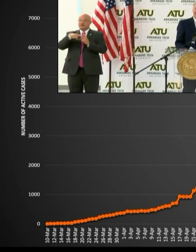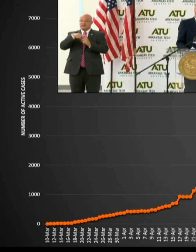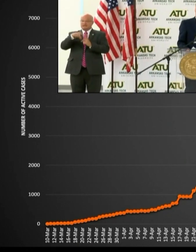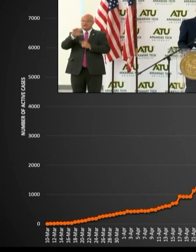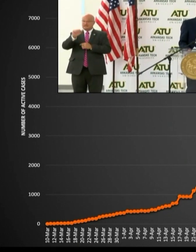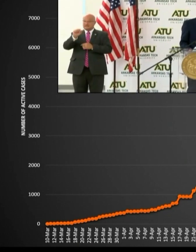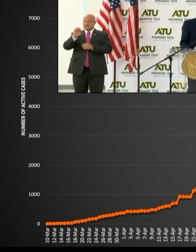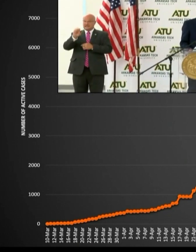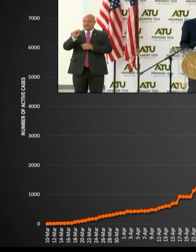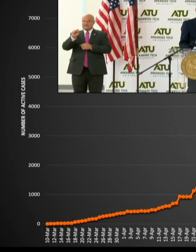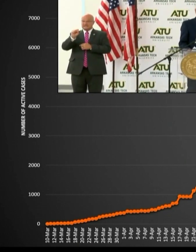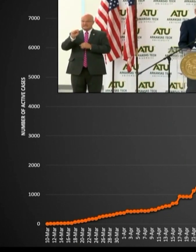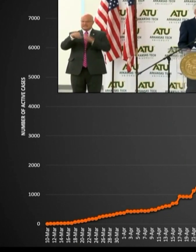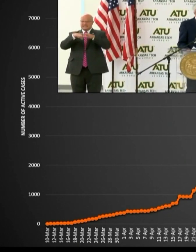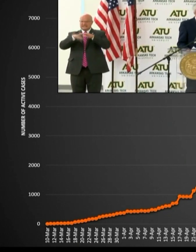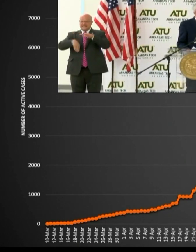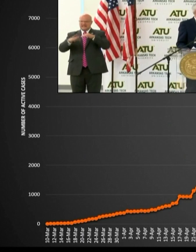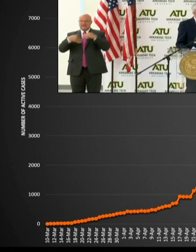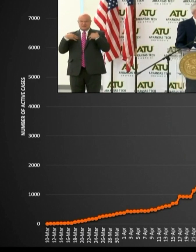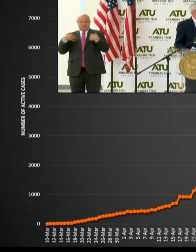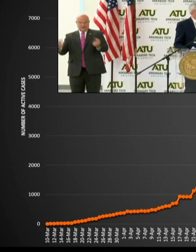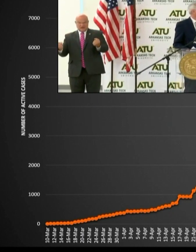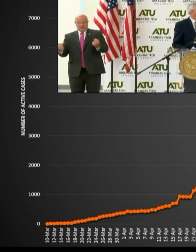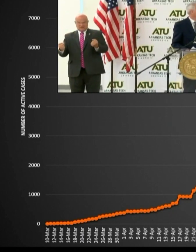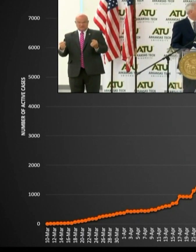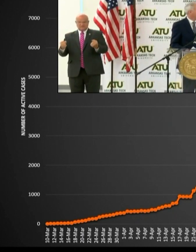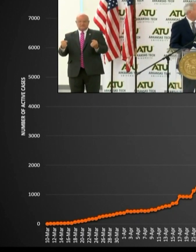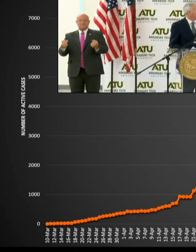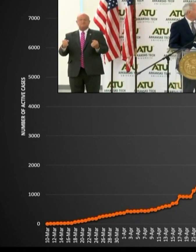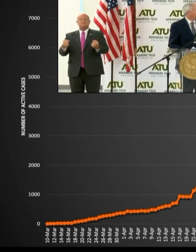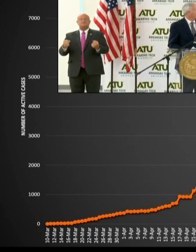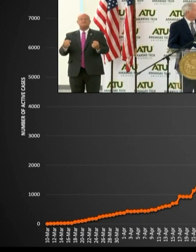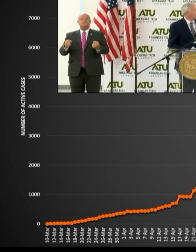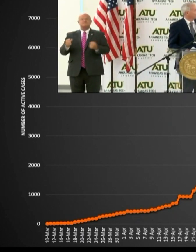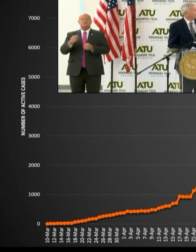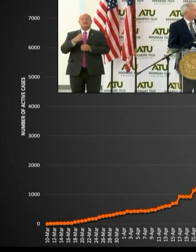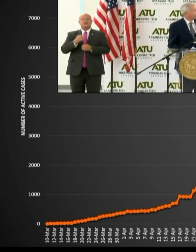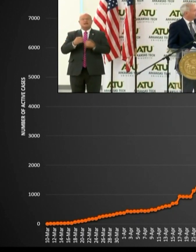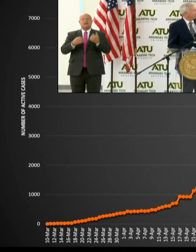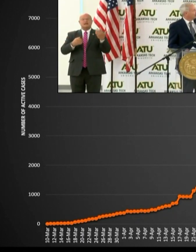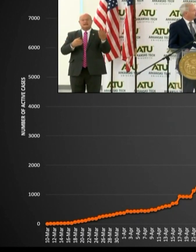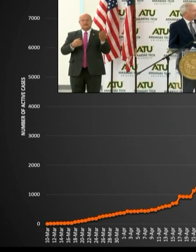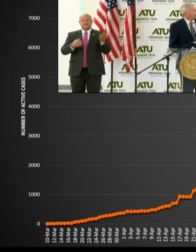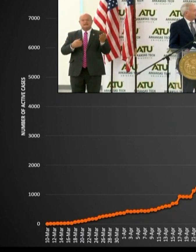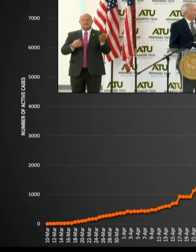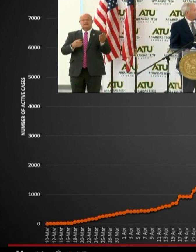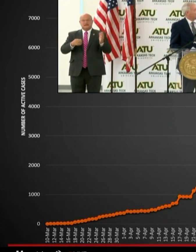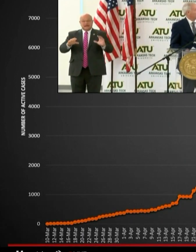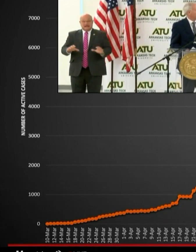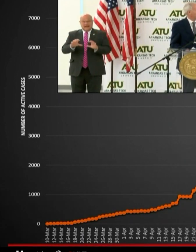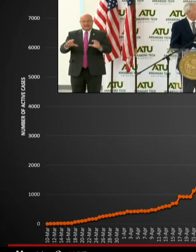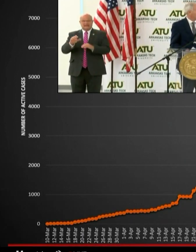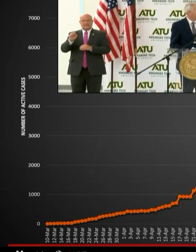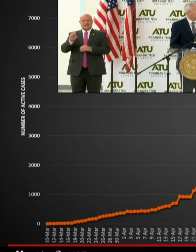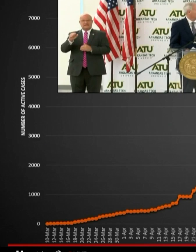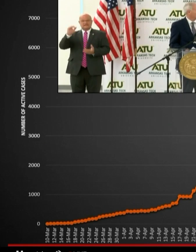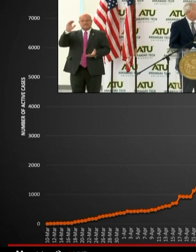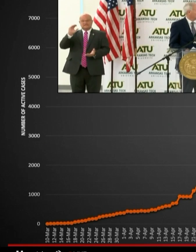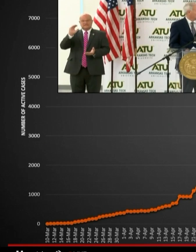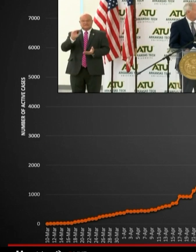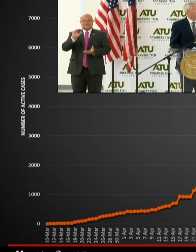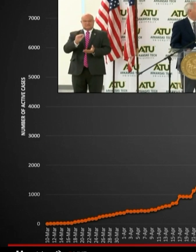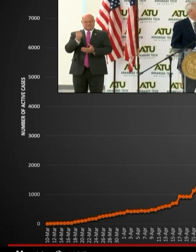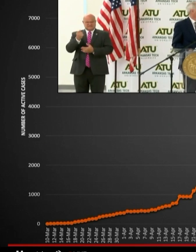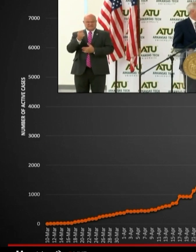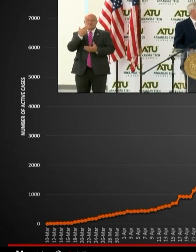cases, less those that have recovered in a cumulative fashion. And here our active cases have declined a little